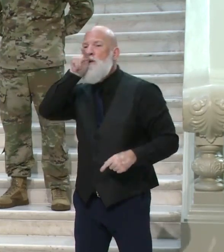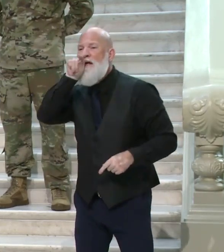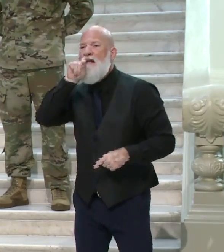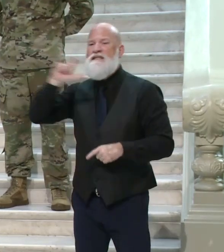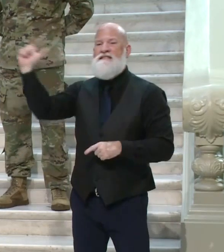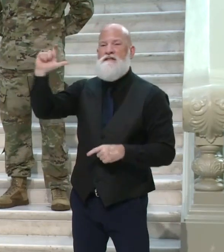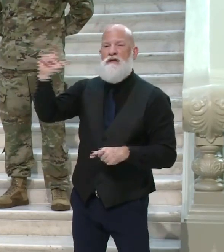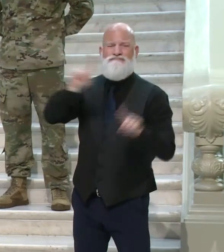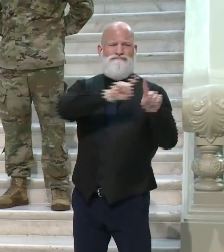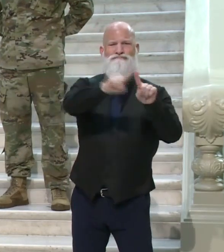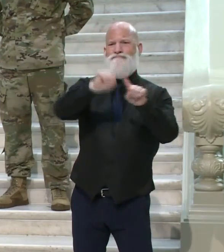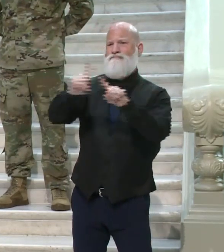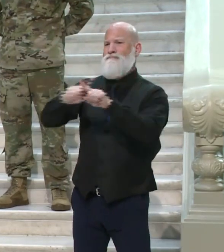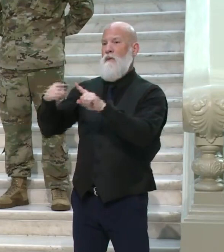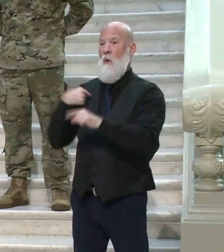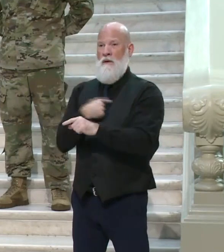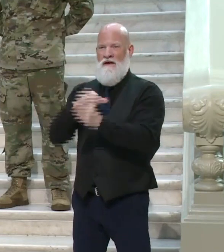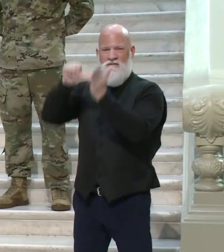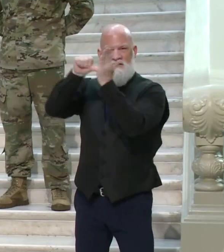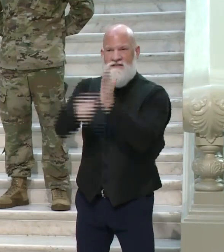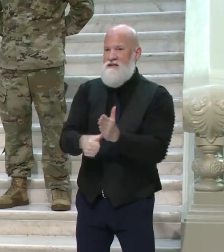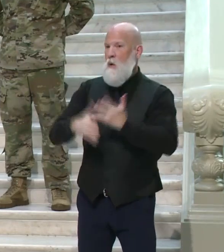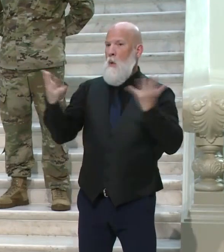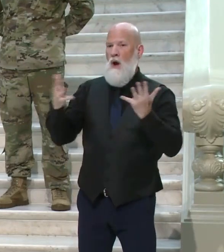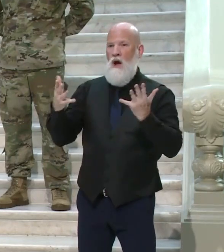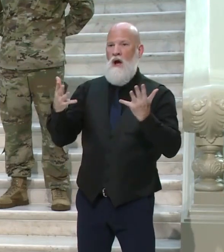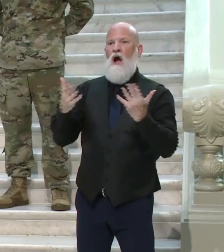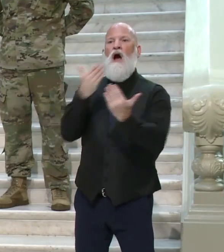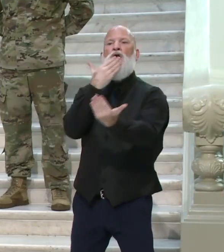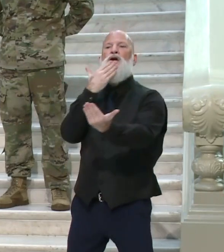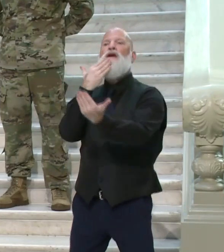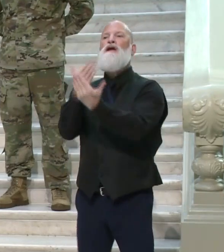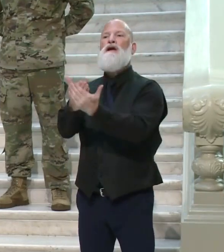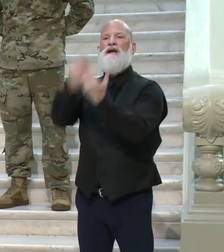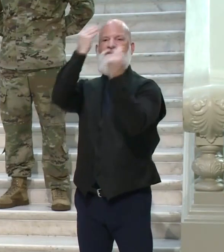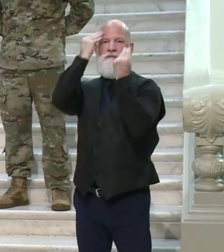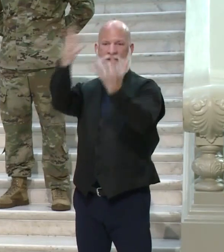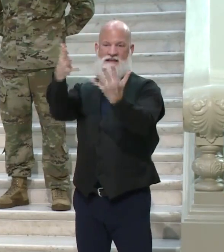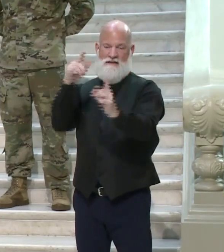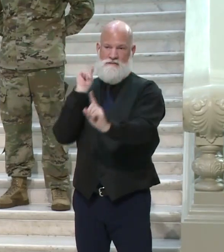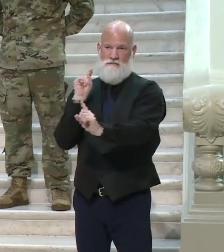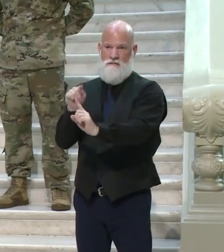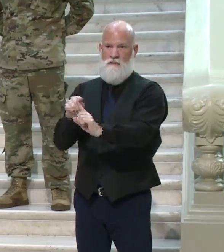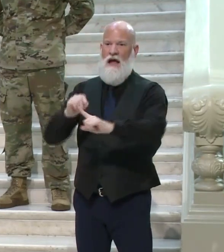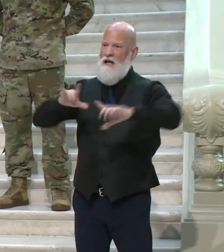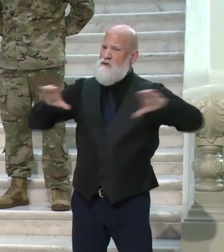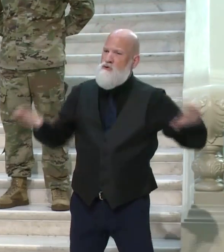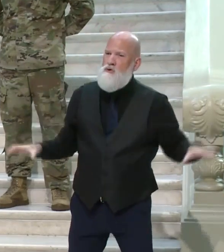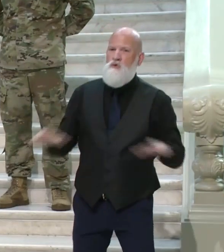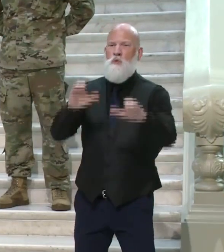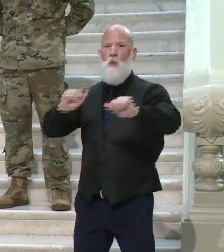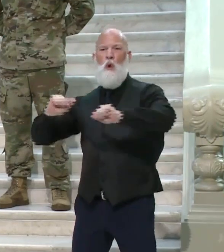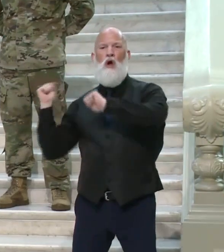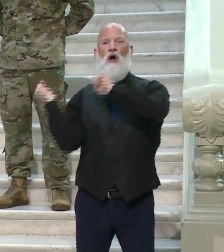around us. And I would ask all Georgians to do as I do every day and to do as we did earlier